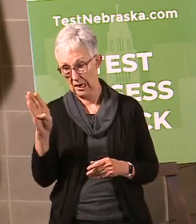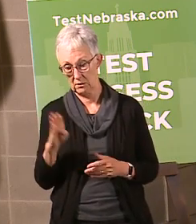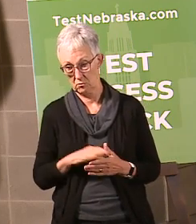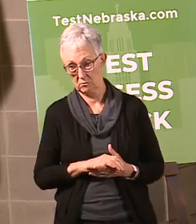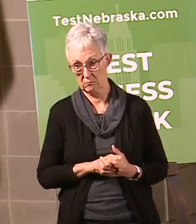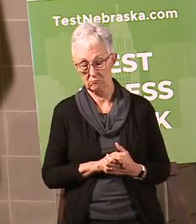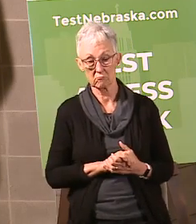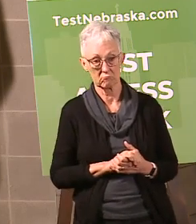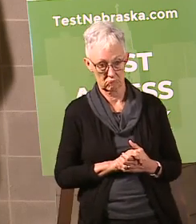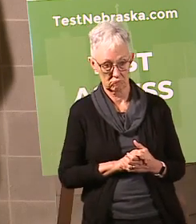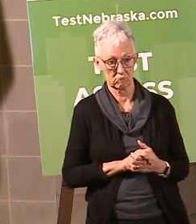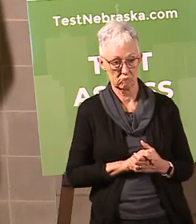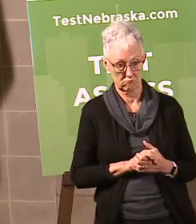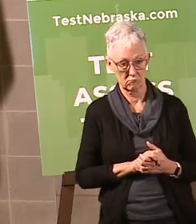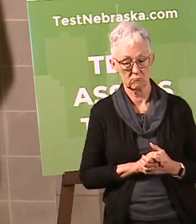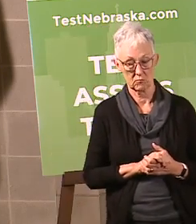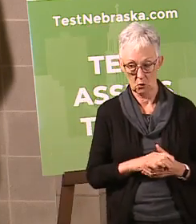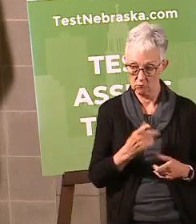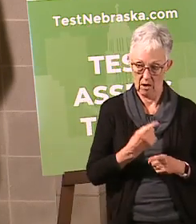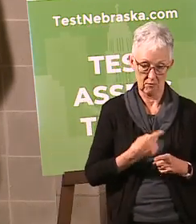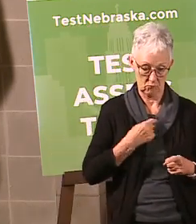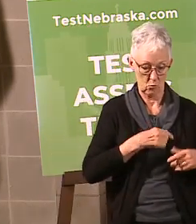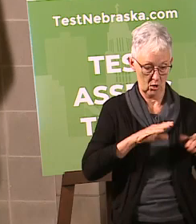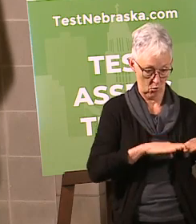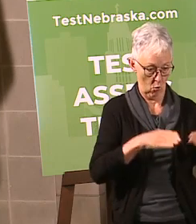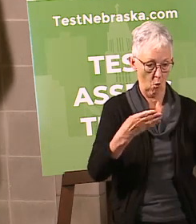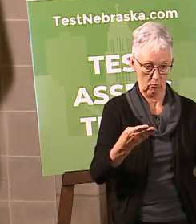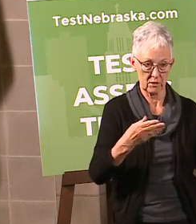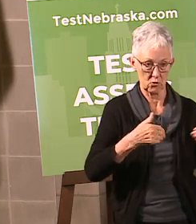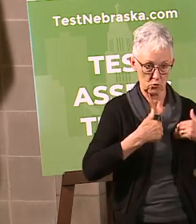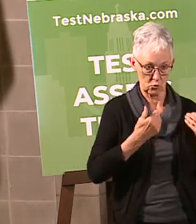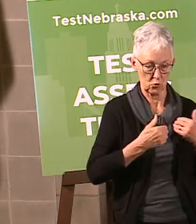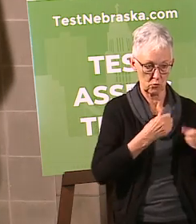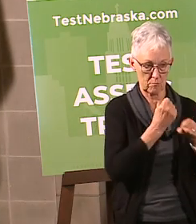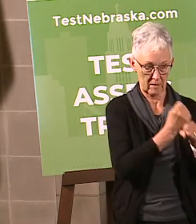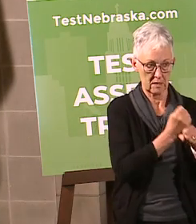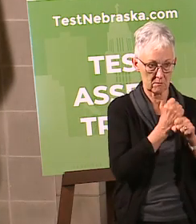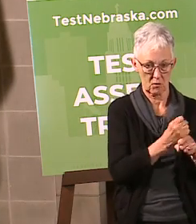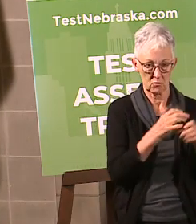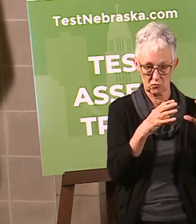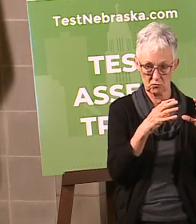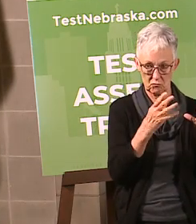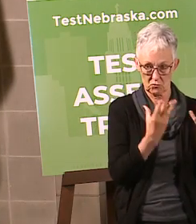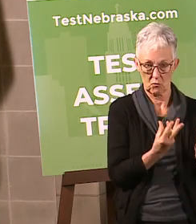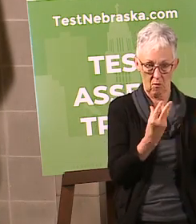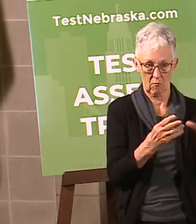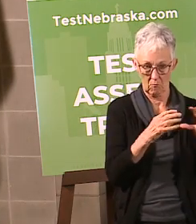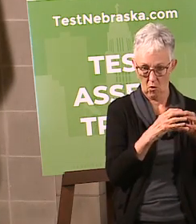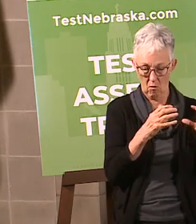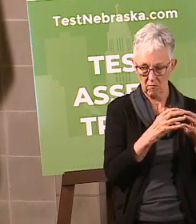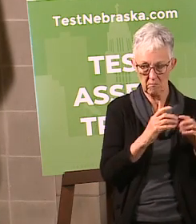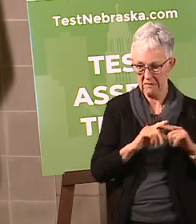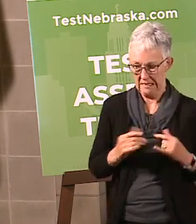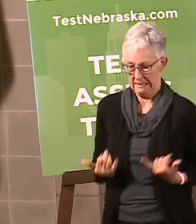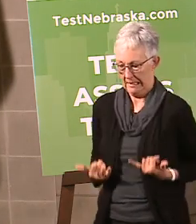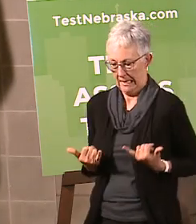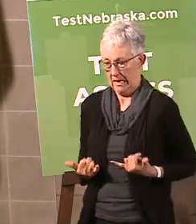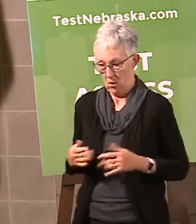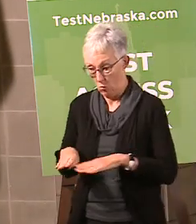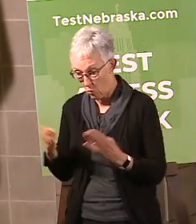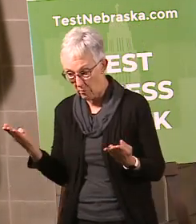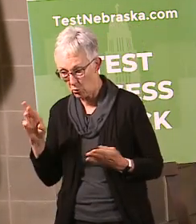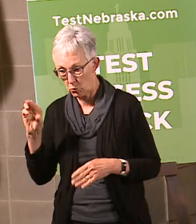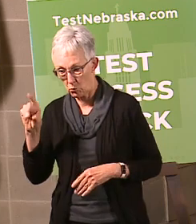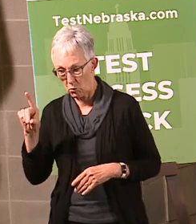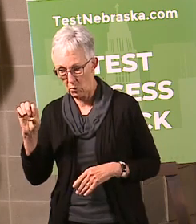and youth baseball and softball, we'll be able to open up high school rodeo. Not at this time. We're taking, again,